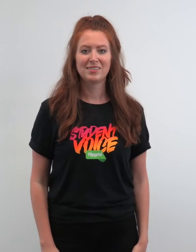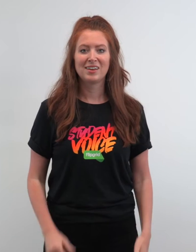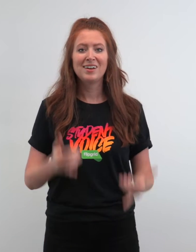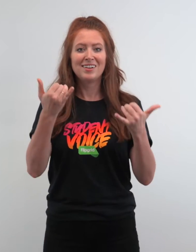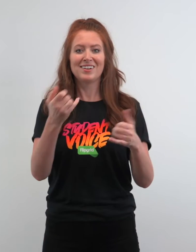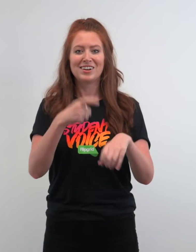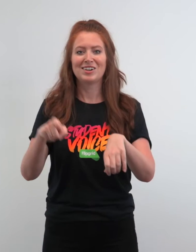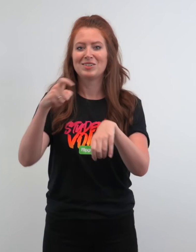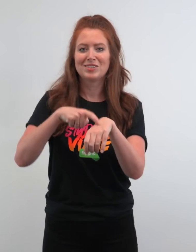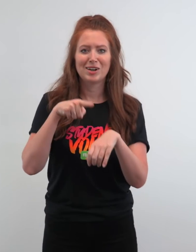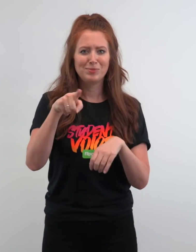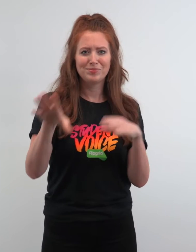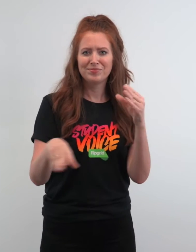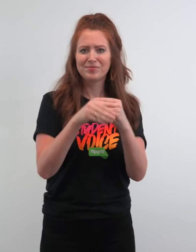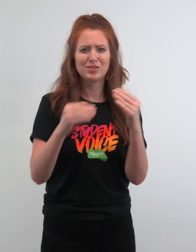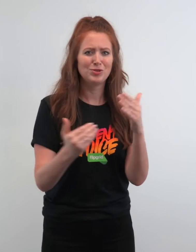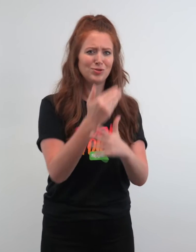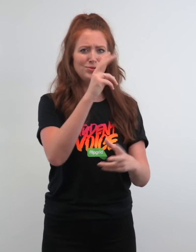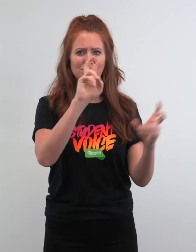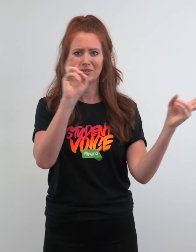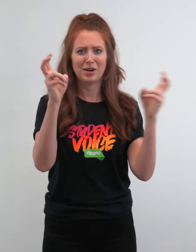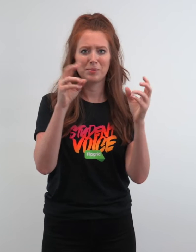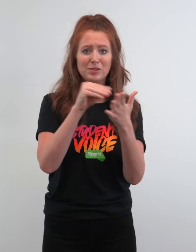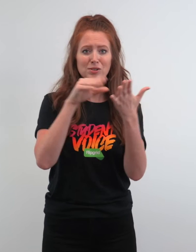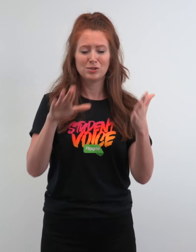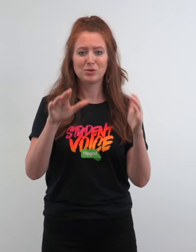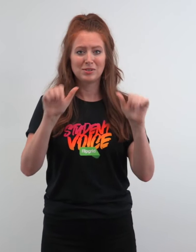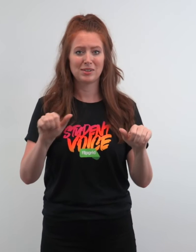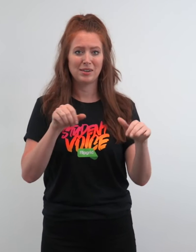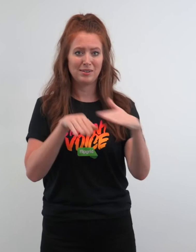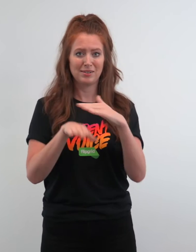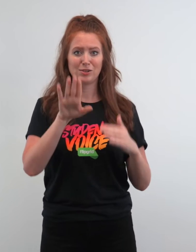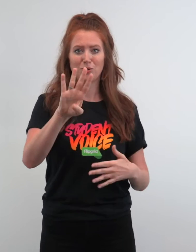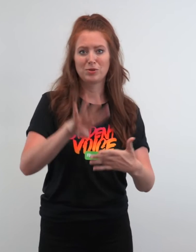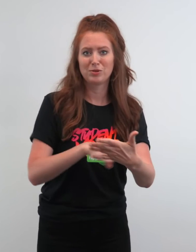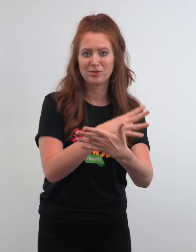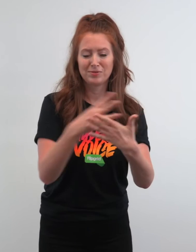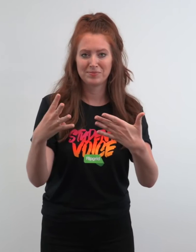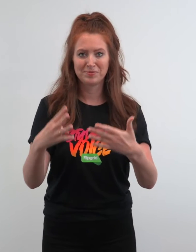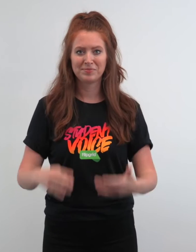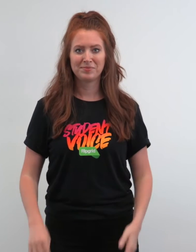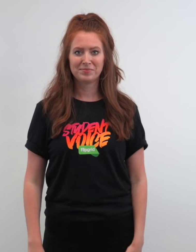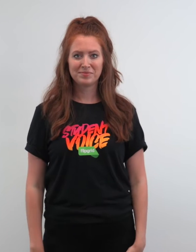access. Now, every time you add new topics, the students can access your grid.